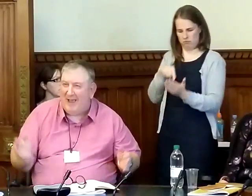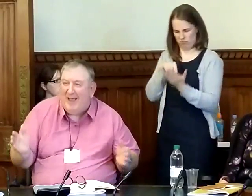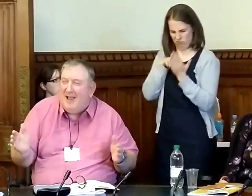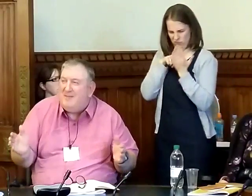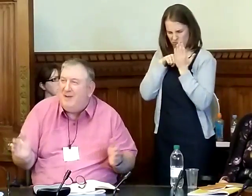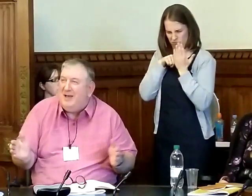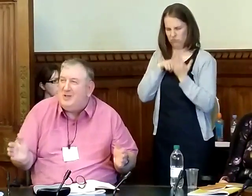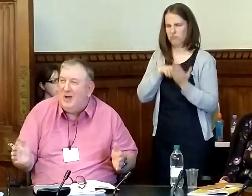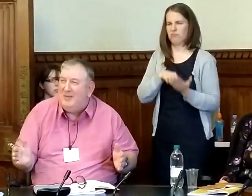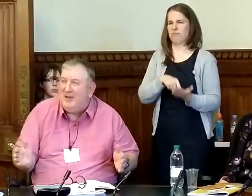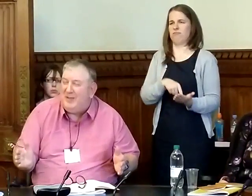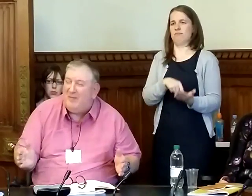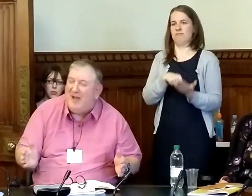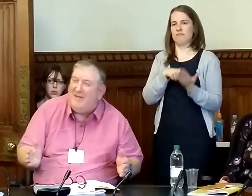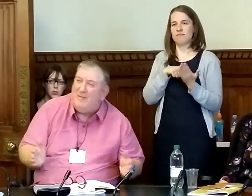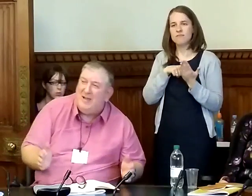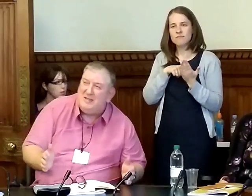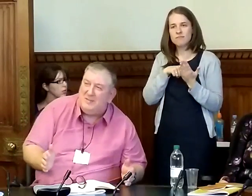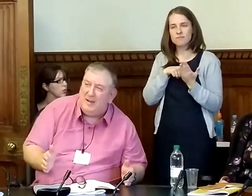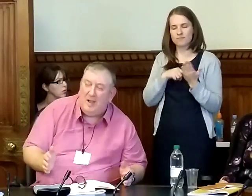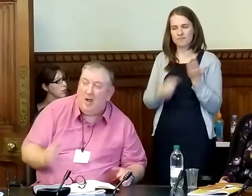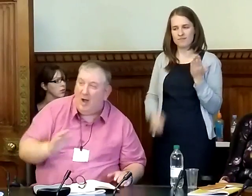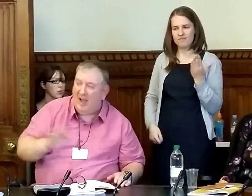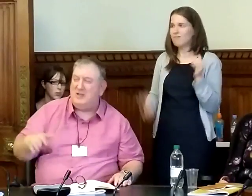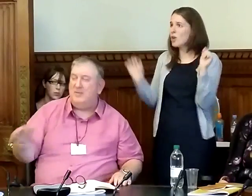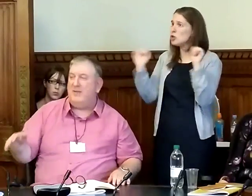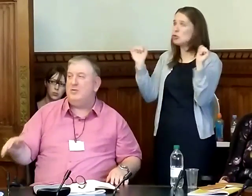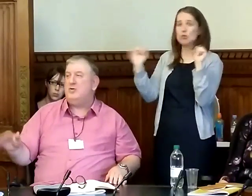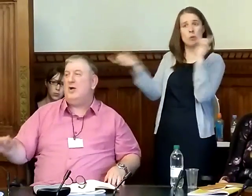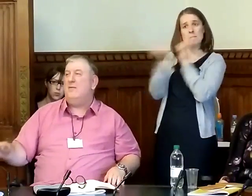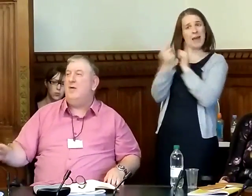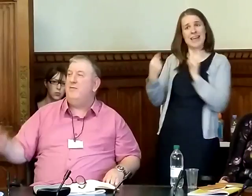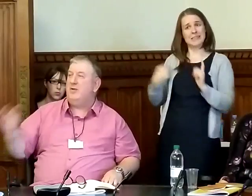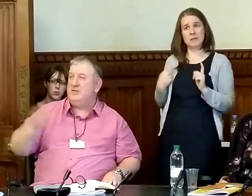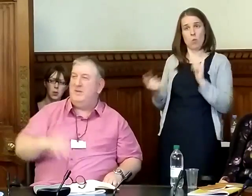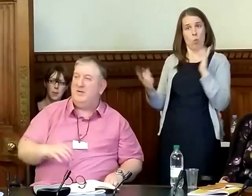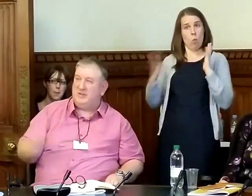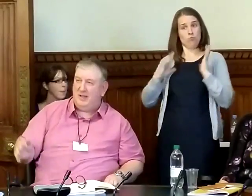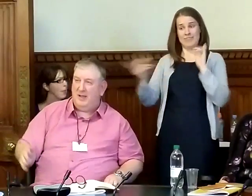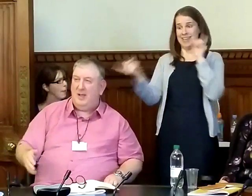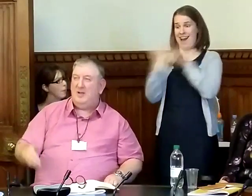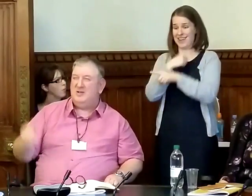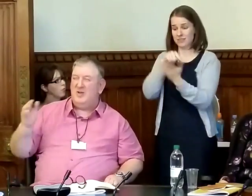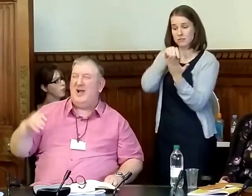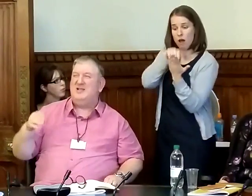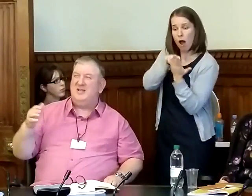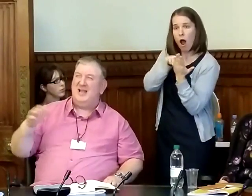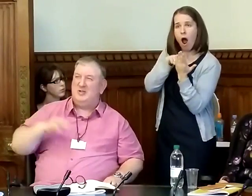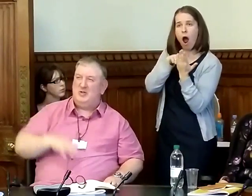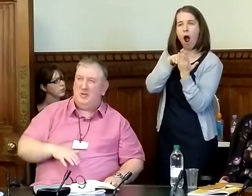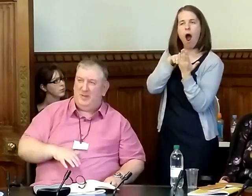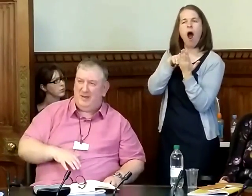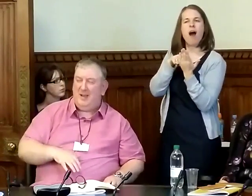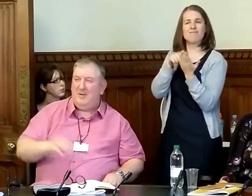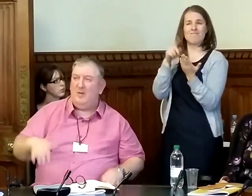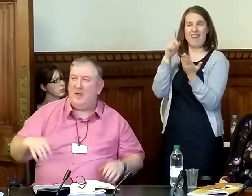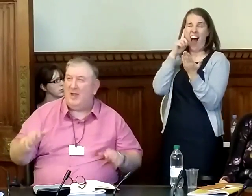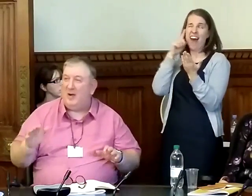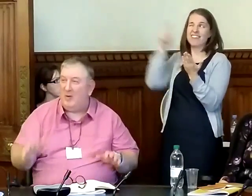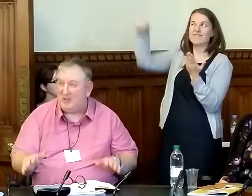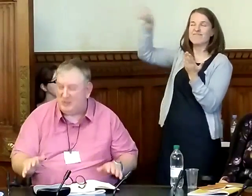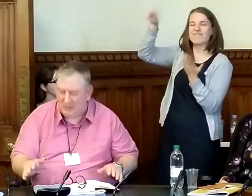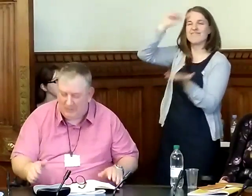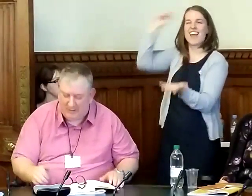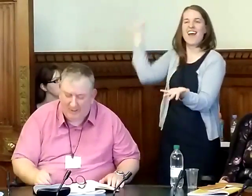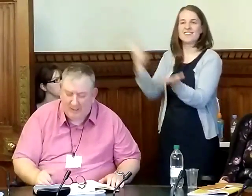almost, it predetermined the thing without even meeting me. I actually believe it's stuck up rather than a conspiracy. They're not actually that stupid,